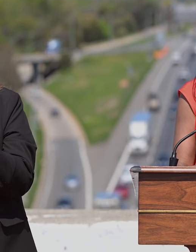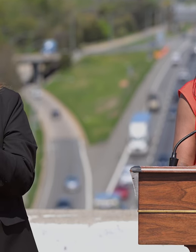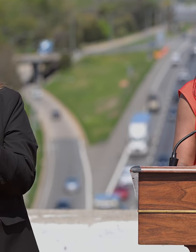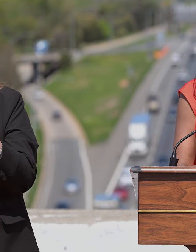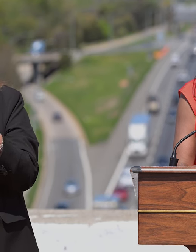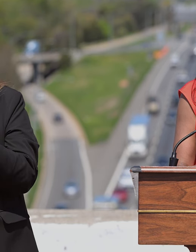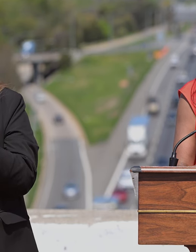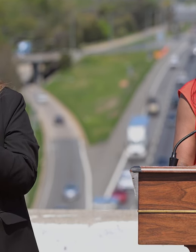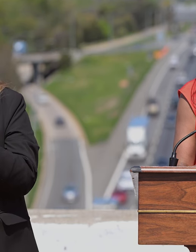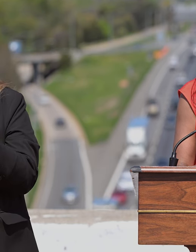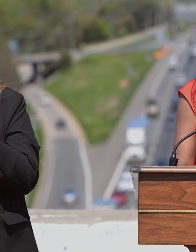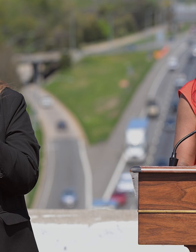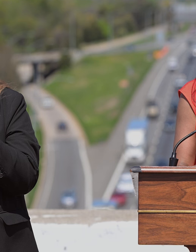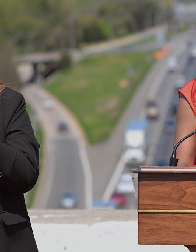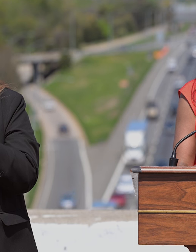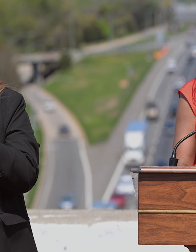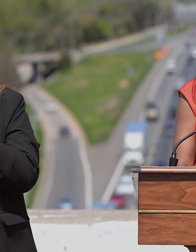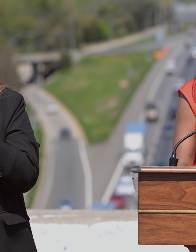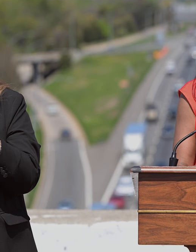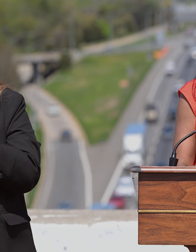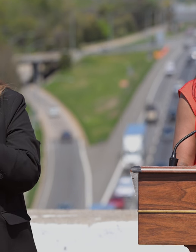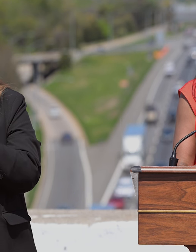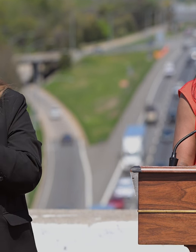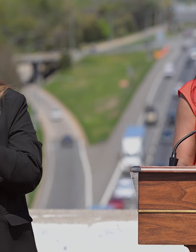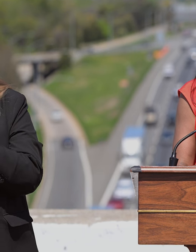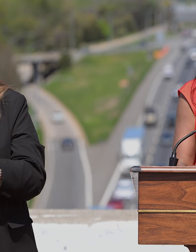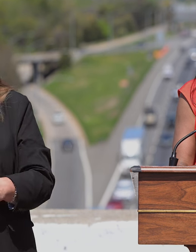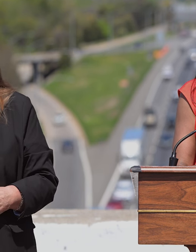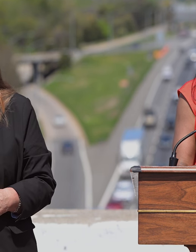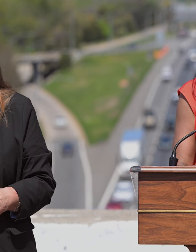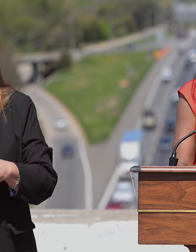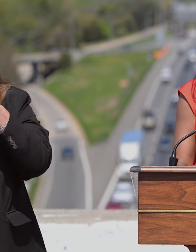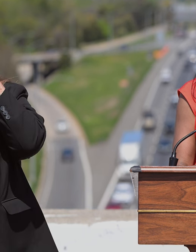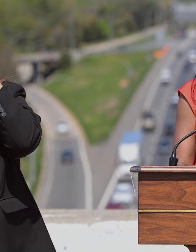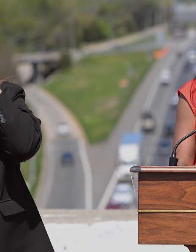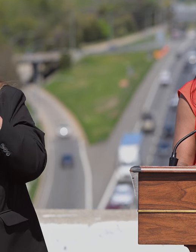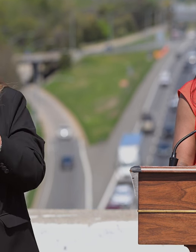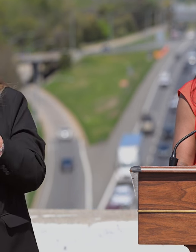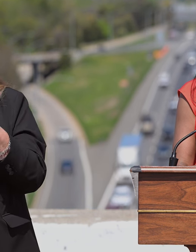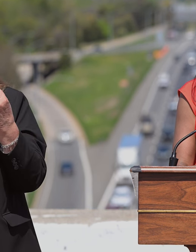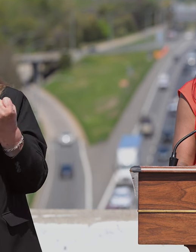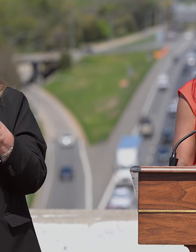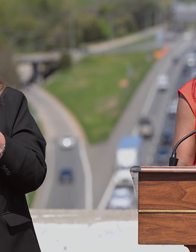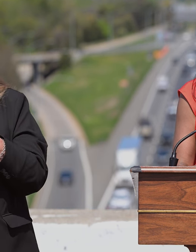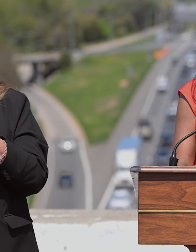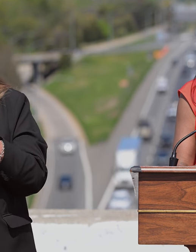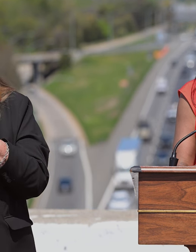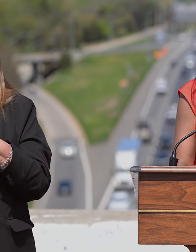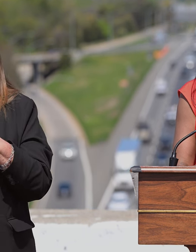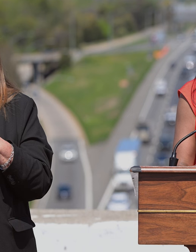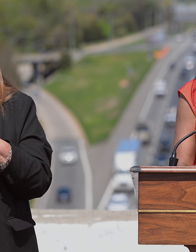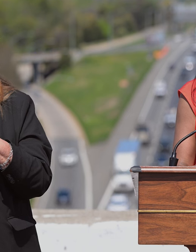reduce speeds at construction work zones, put on your seatbelt, do not drive impaired, and